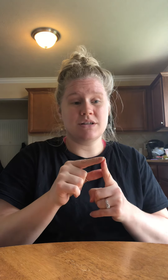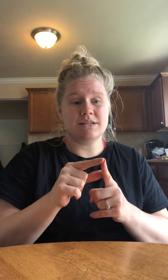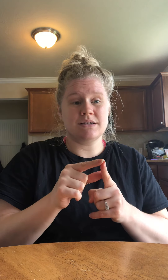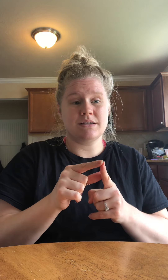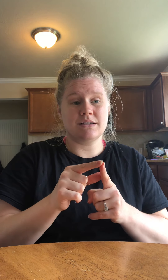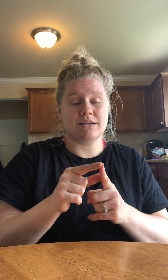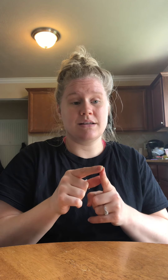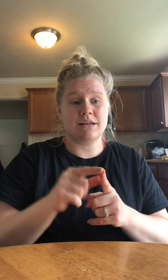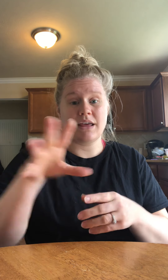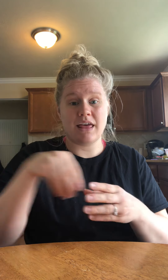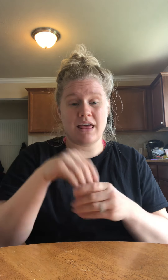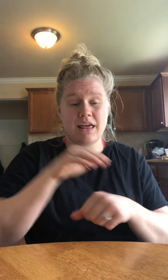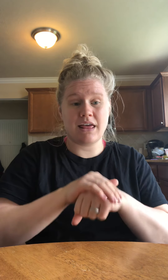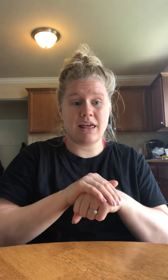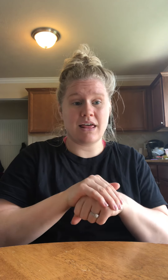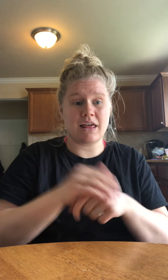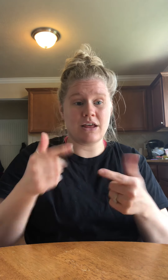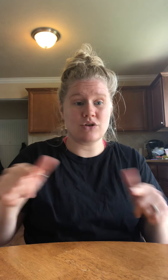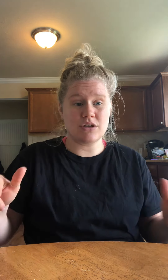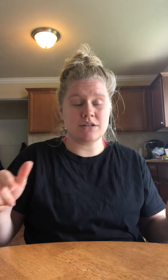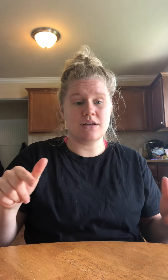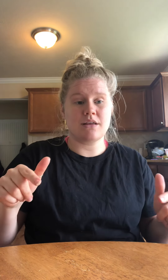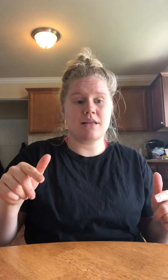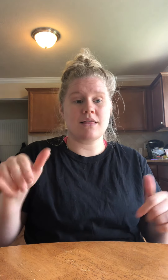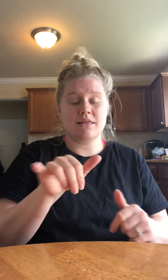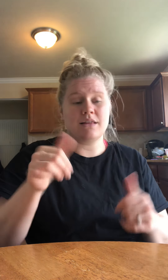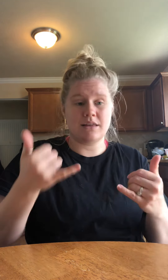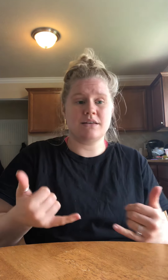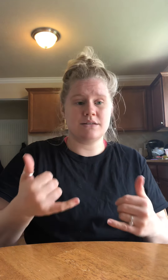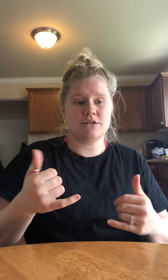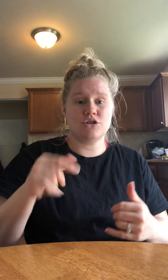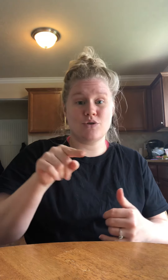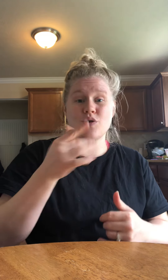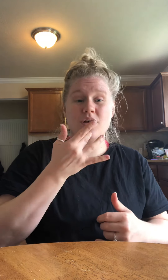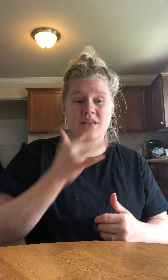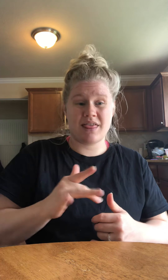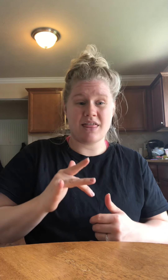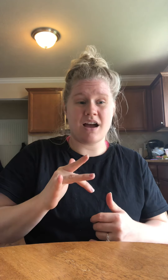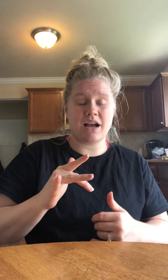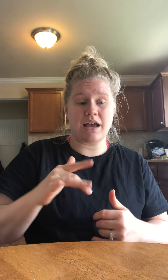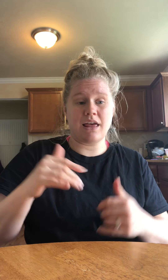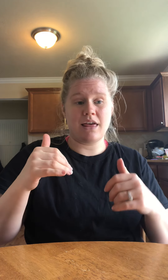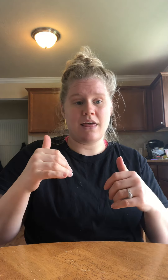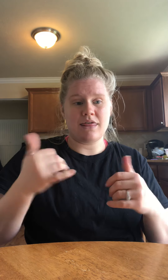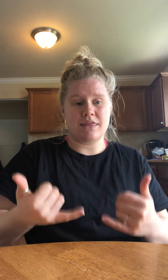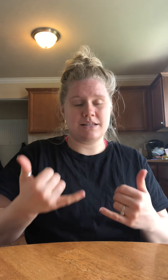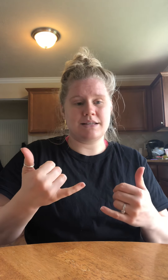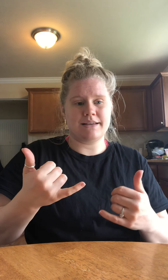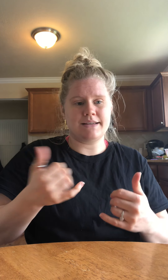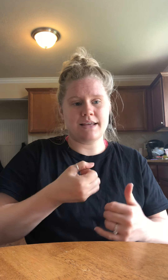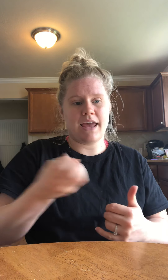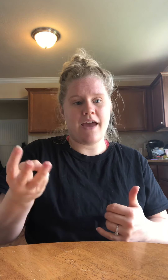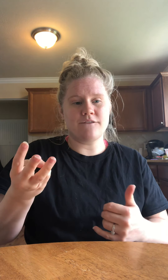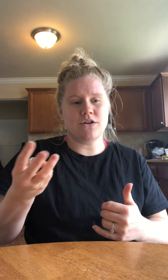way. So you're in luck. This is a handful of words to memorize. And provided you're